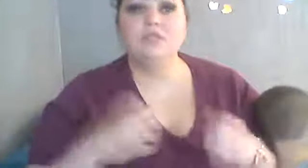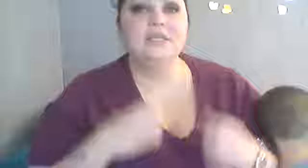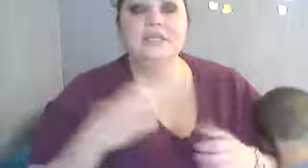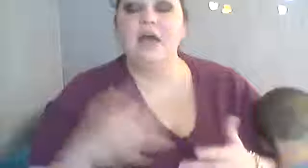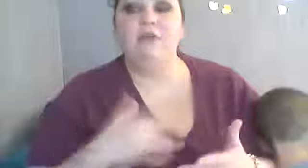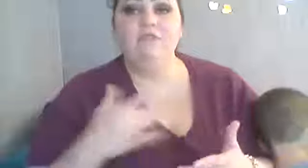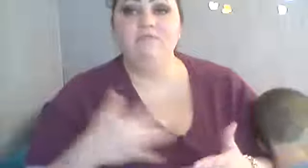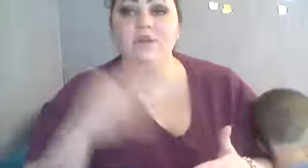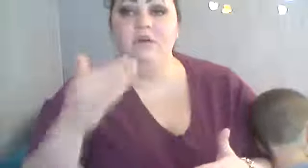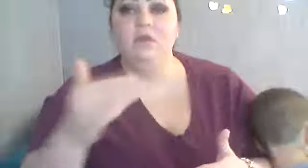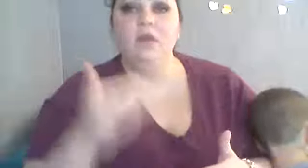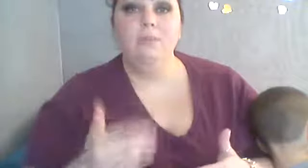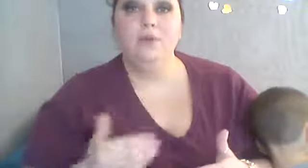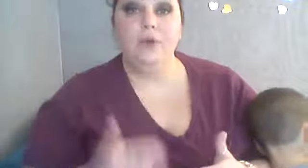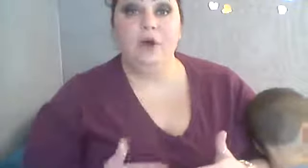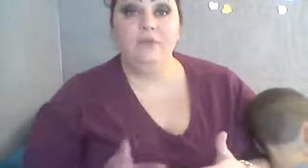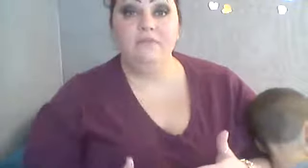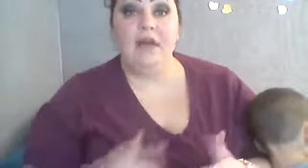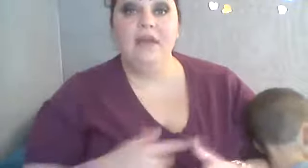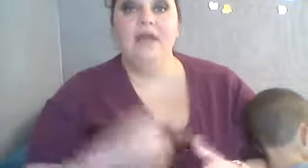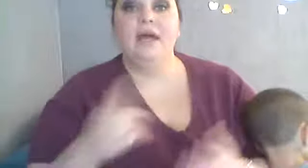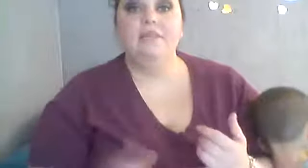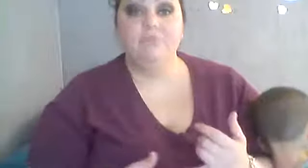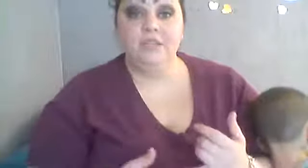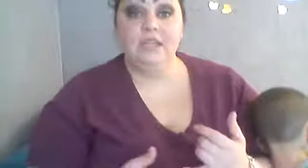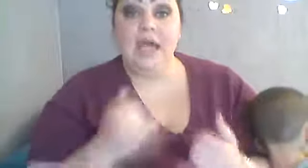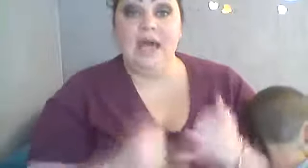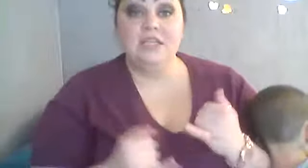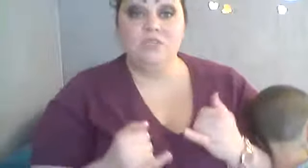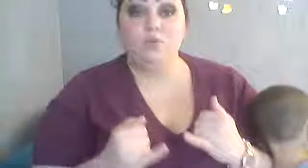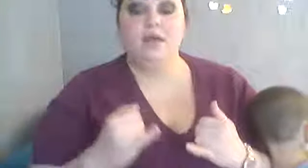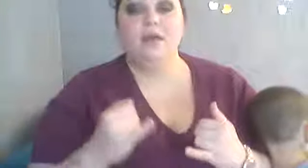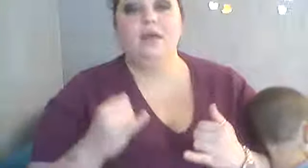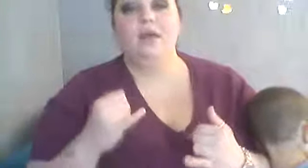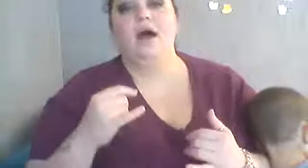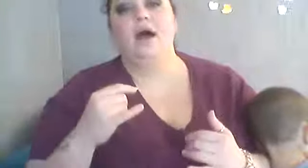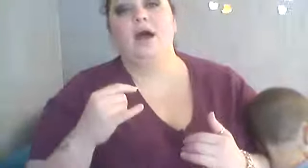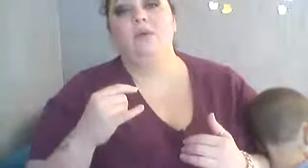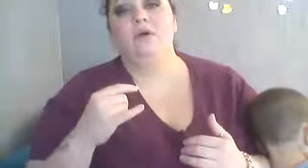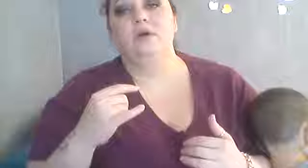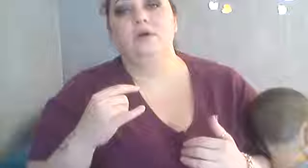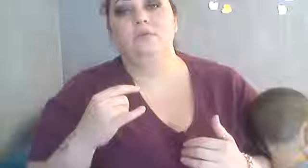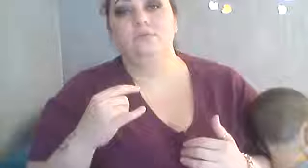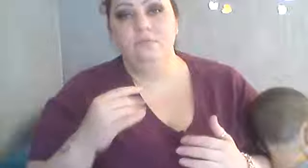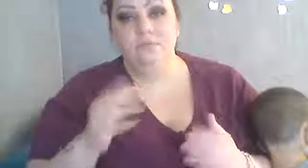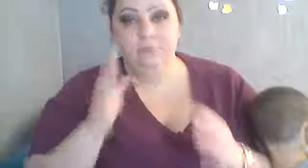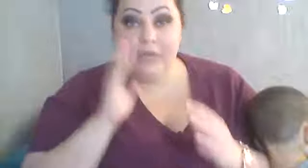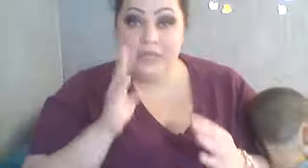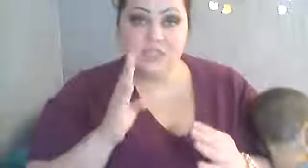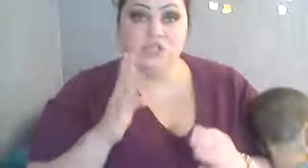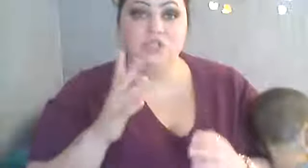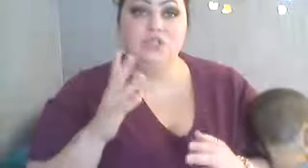emotionally, how I feel, put all of that. And then for the last one, I will pay attention